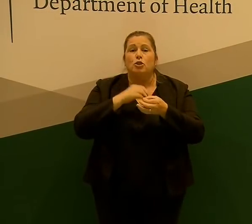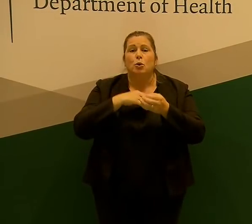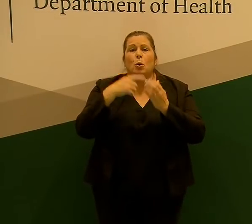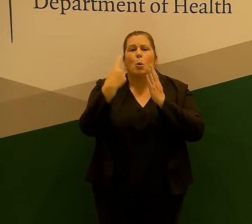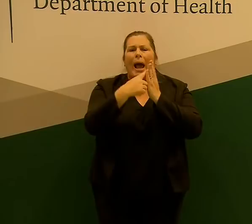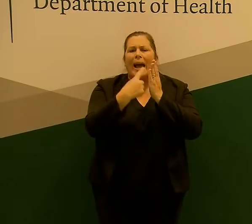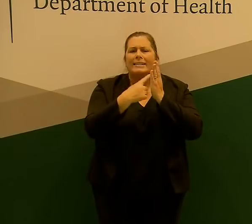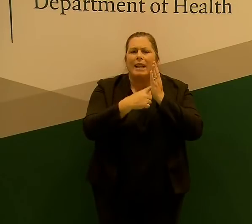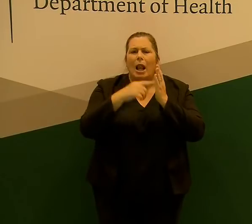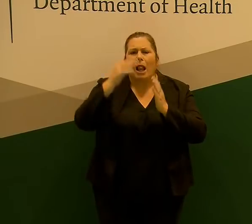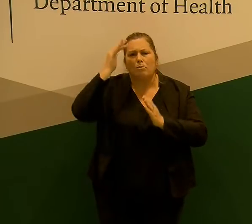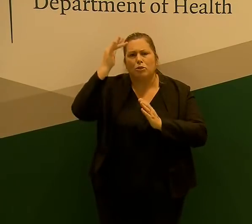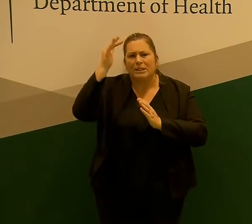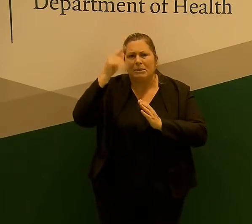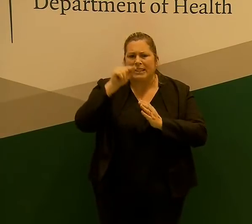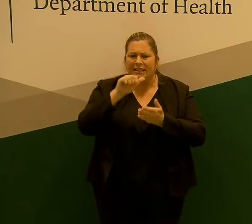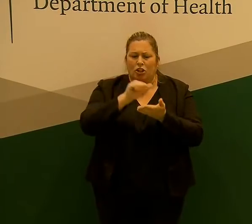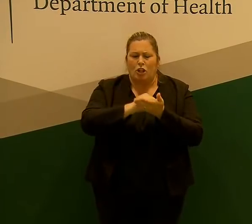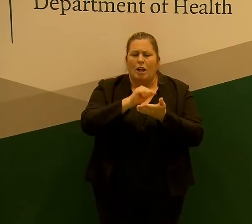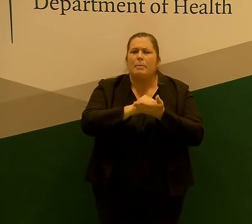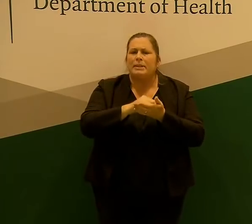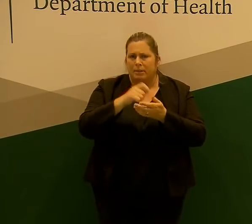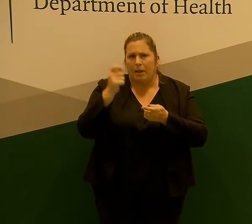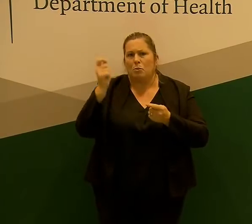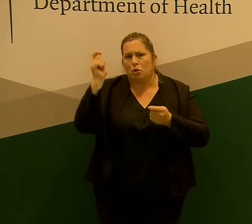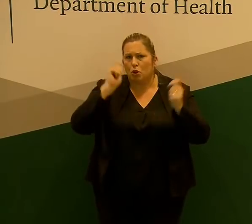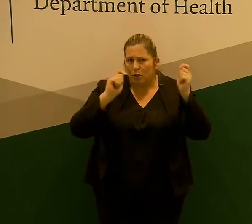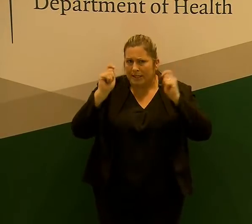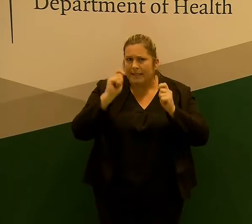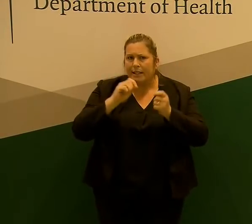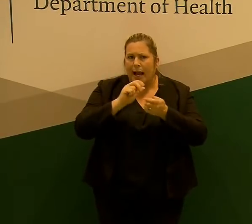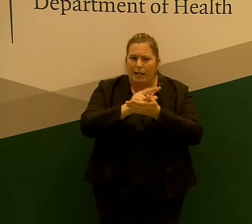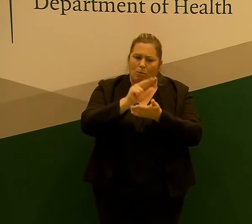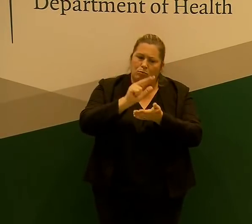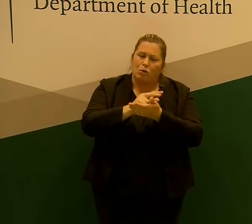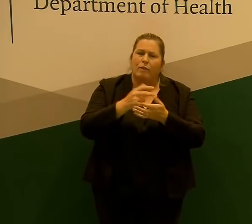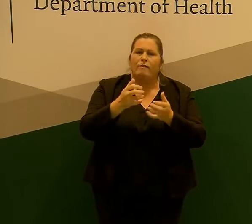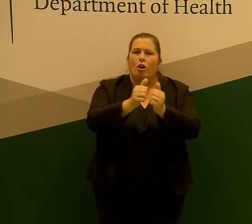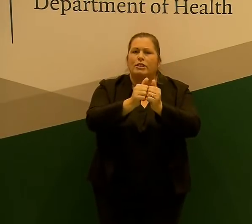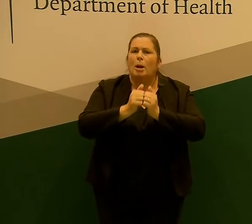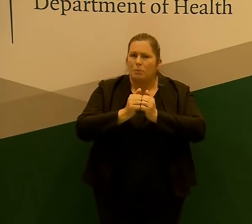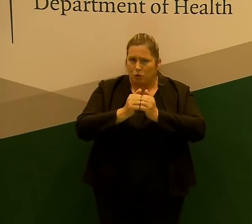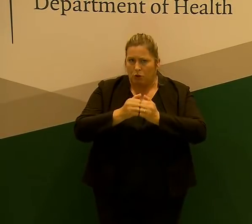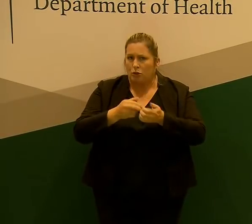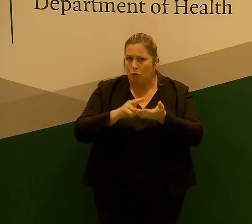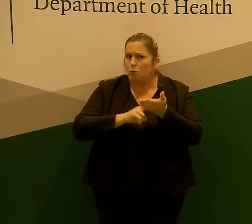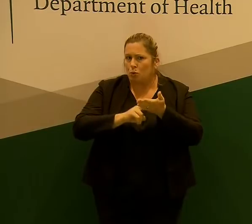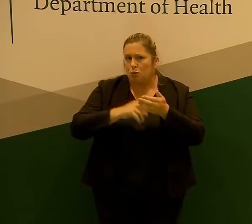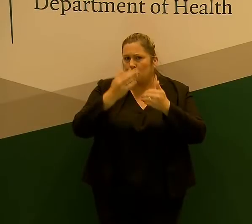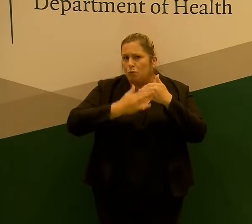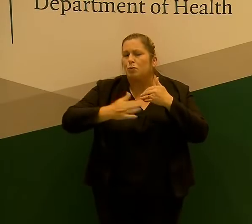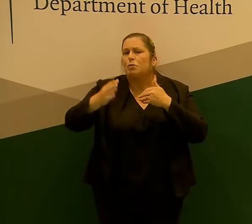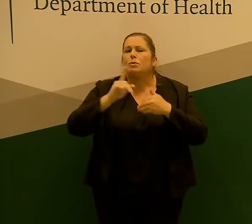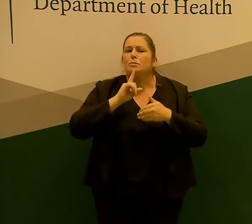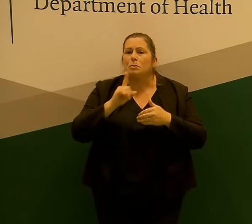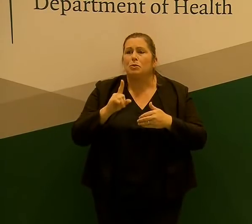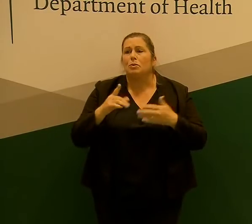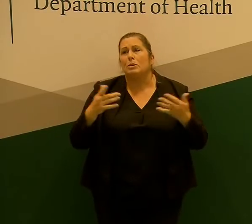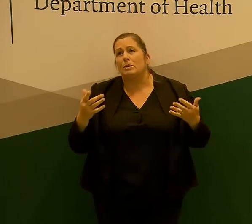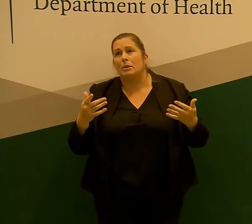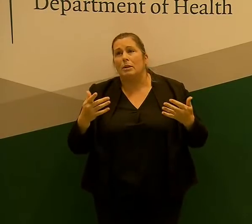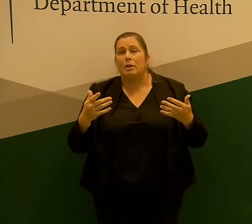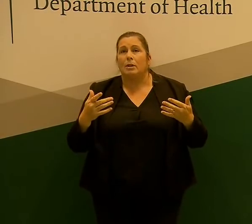which was a document which was considered and approved for adoption. But no, there were no, like, if you like, in the